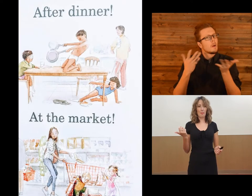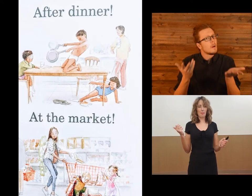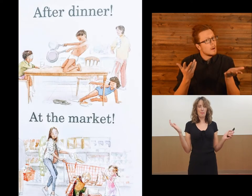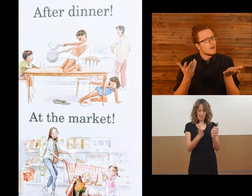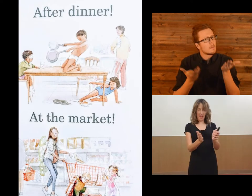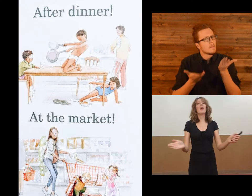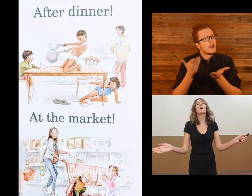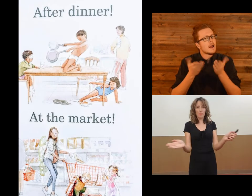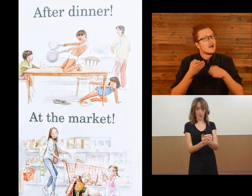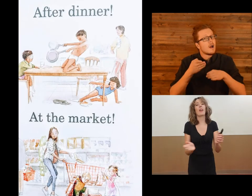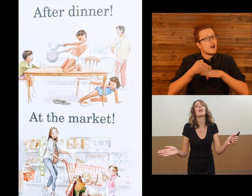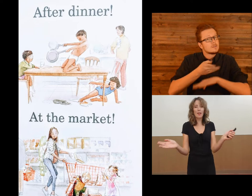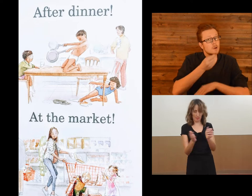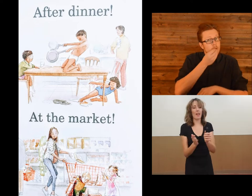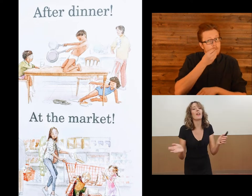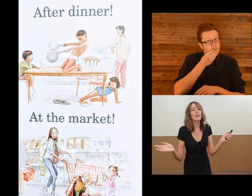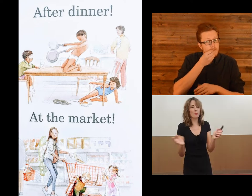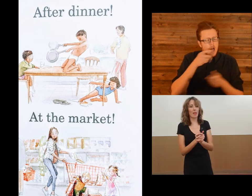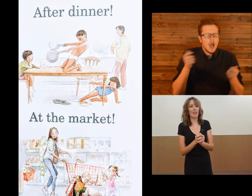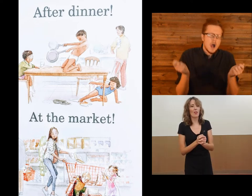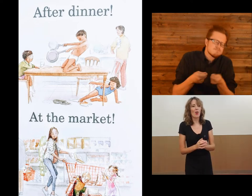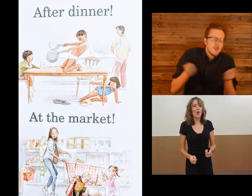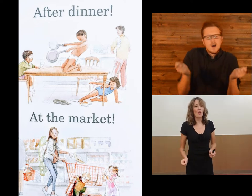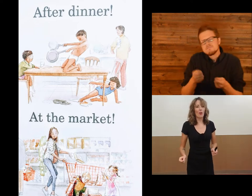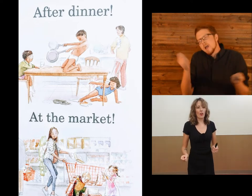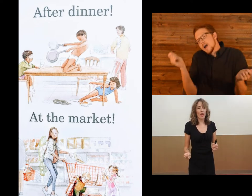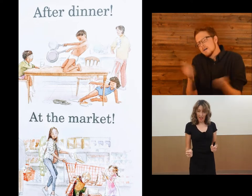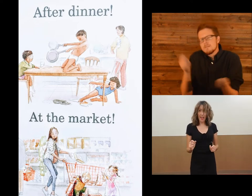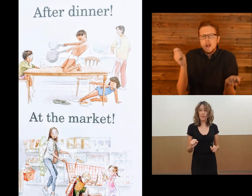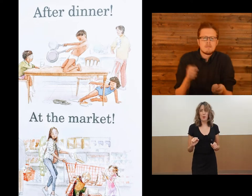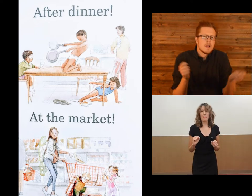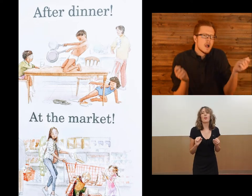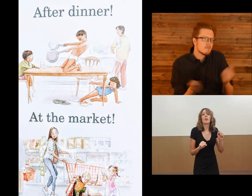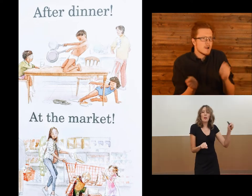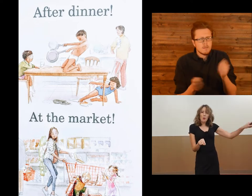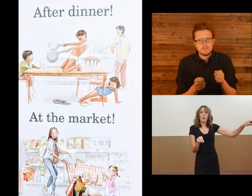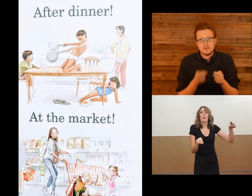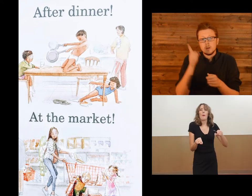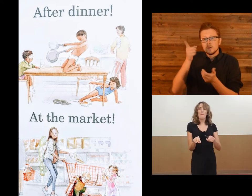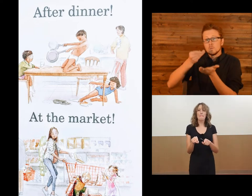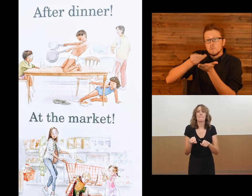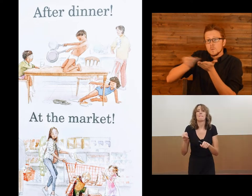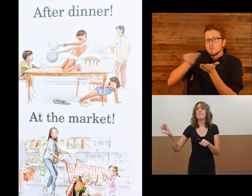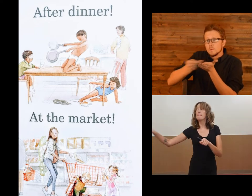dinner. Bang, bang, bang, bang. Or at the market.